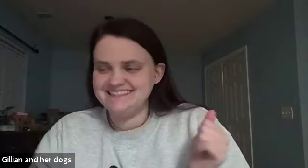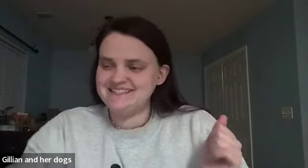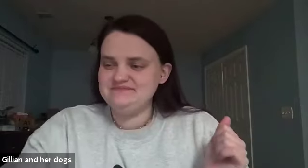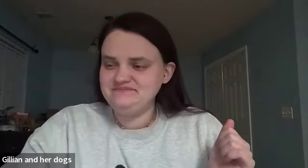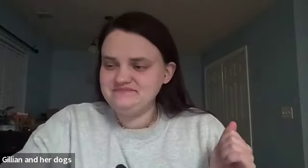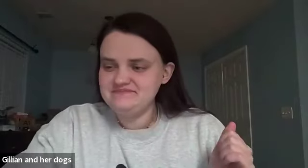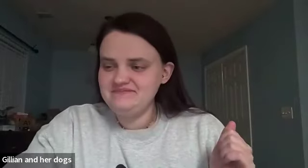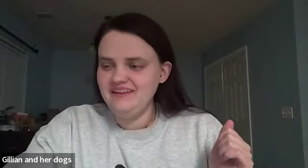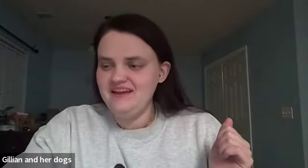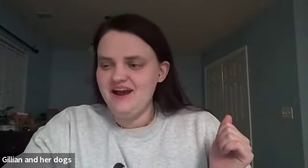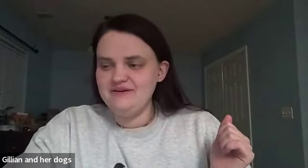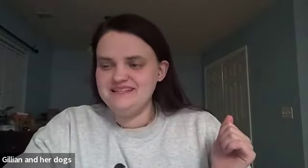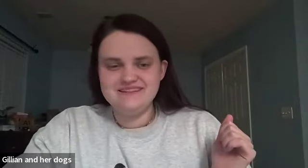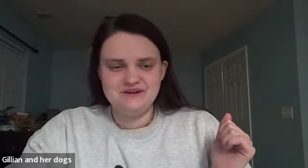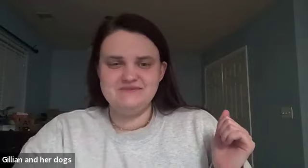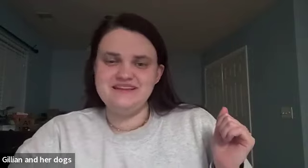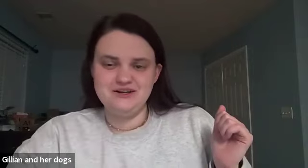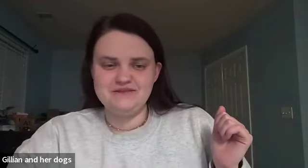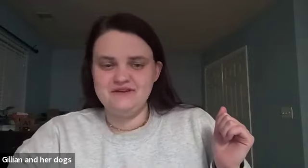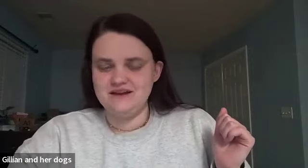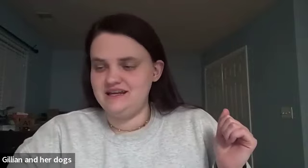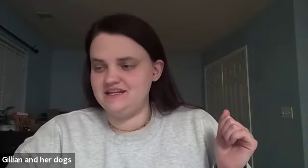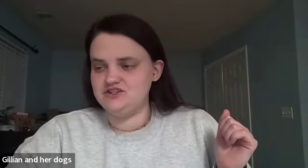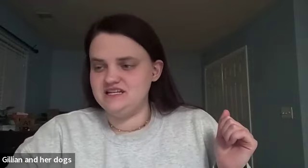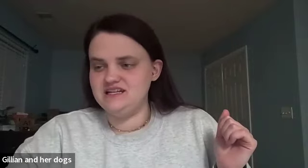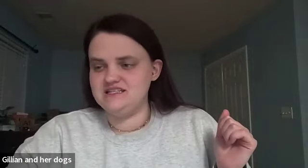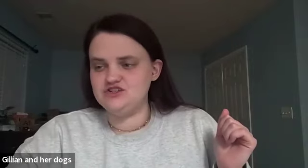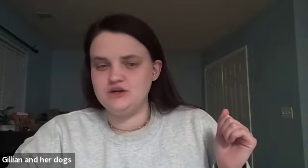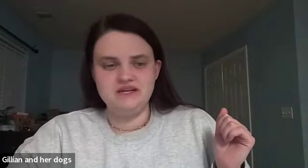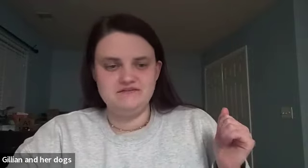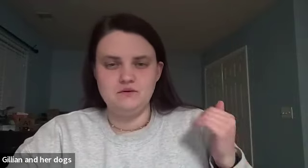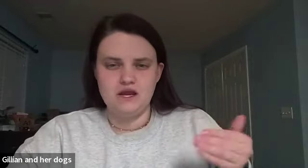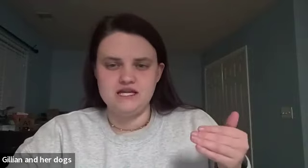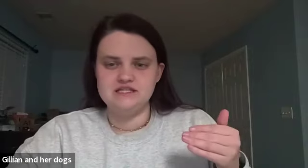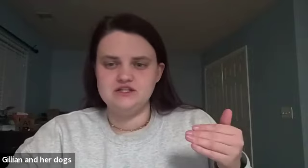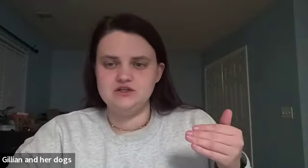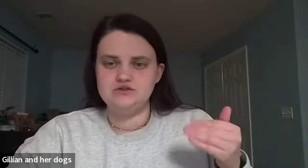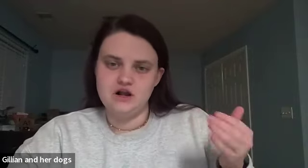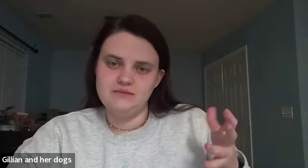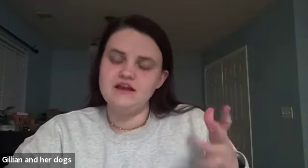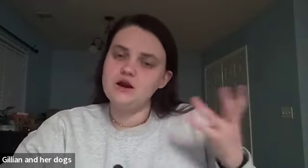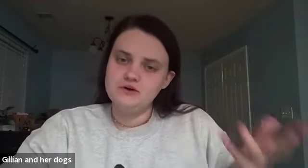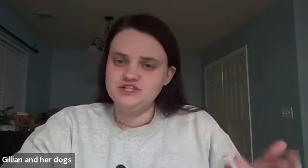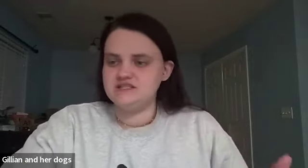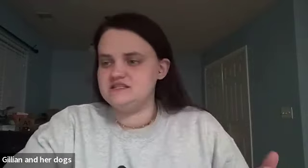feelings. I always think this one can be a little bit fun and interesting because there's so many different ways to talk about like our emotions and